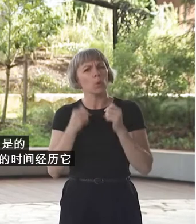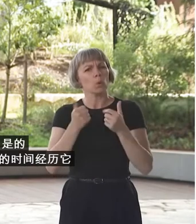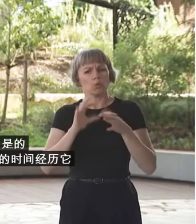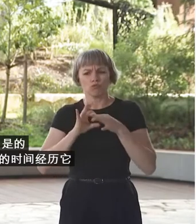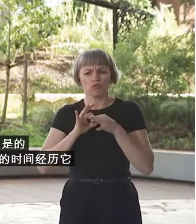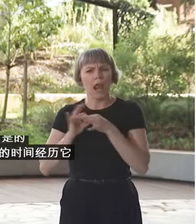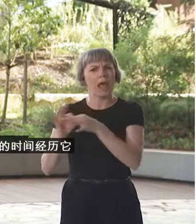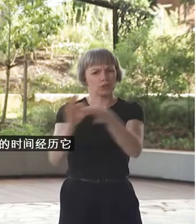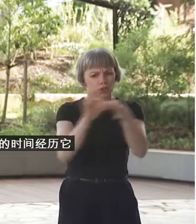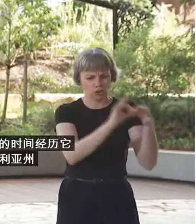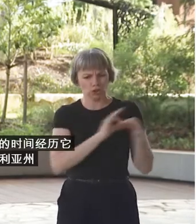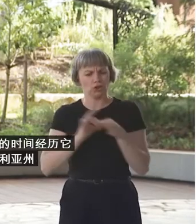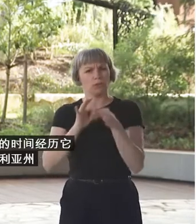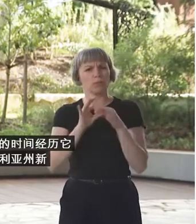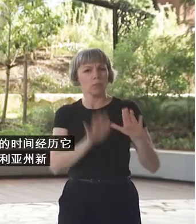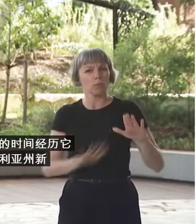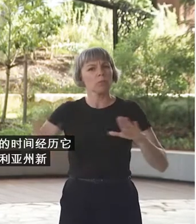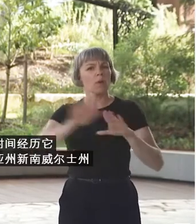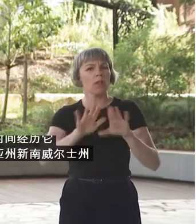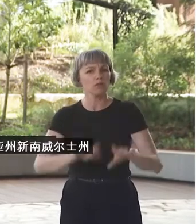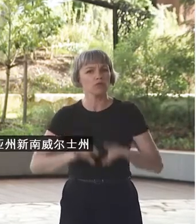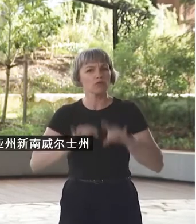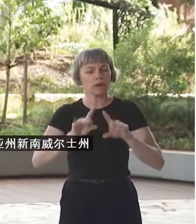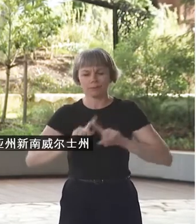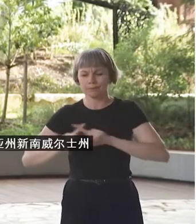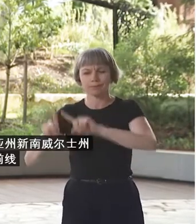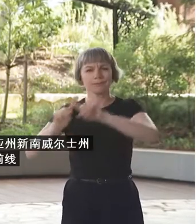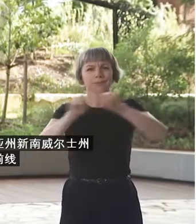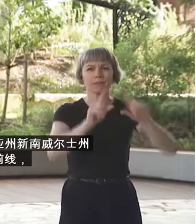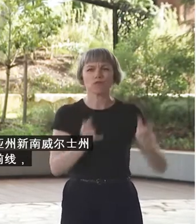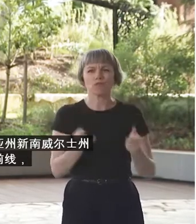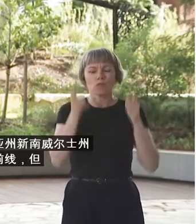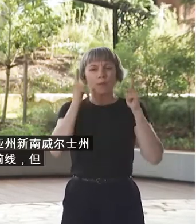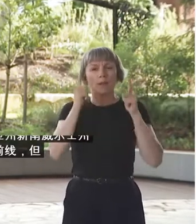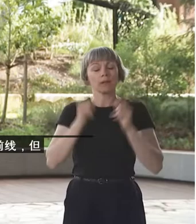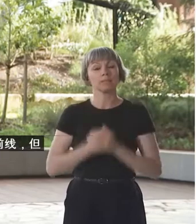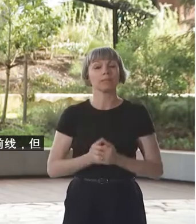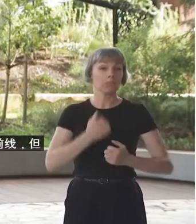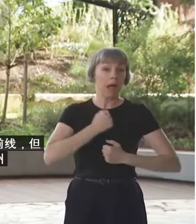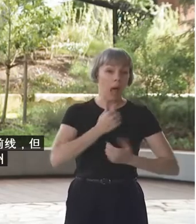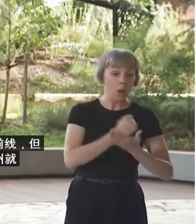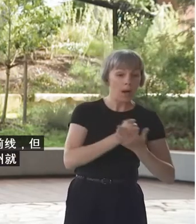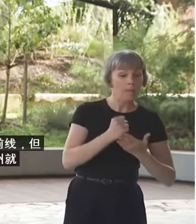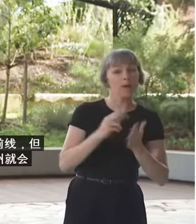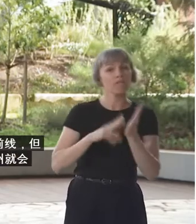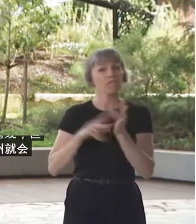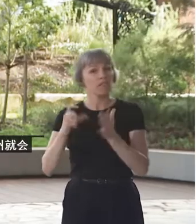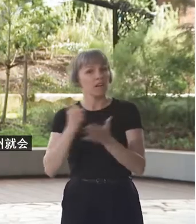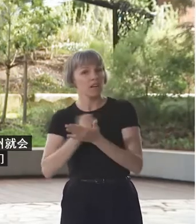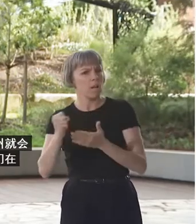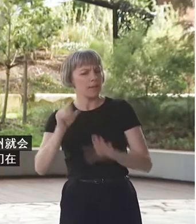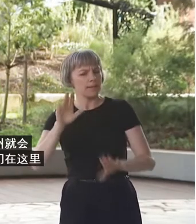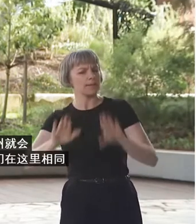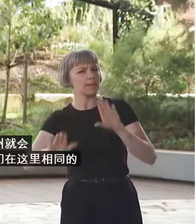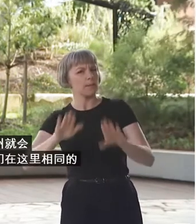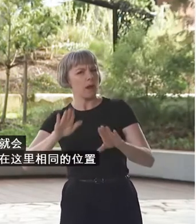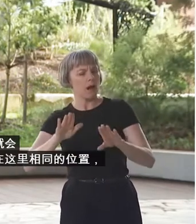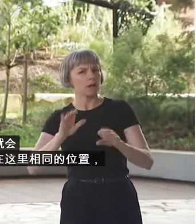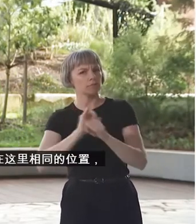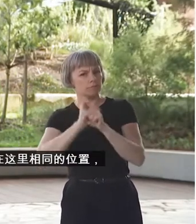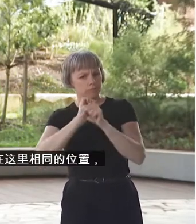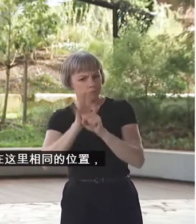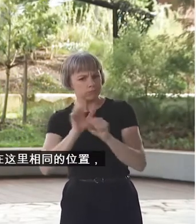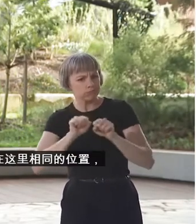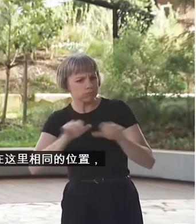different times. Victoria and New South Wales are obviously on the front line, but it will not be too long before other states are in the same position